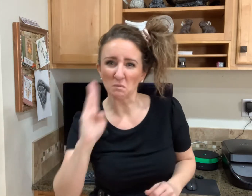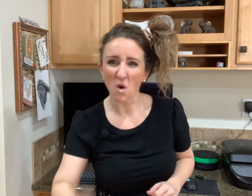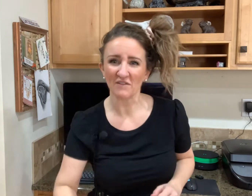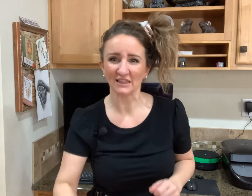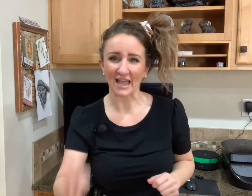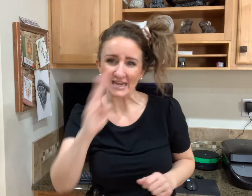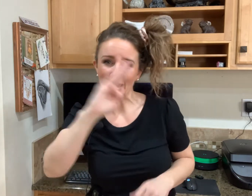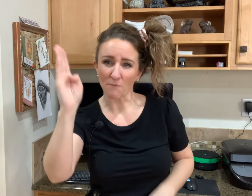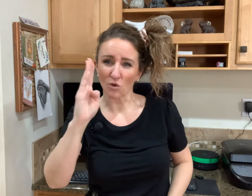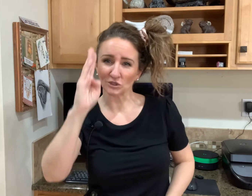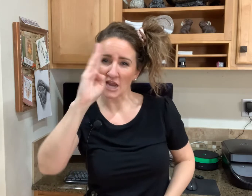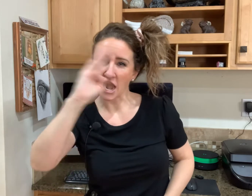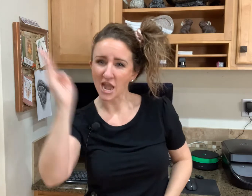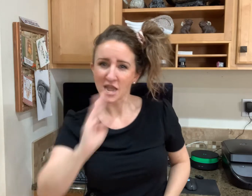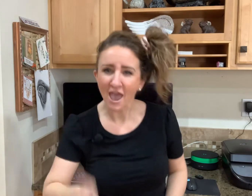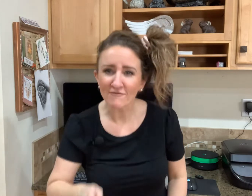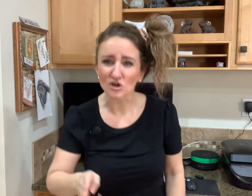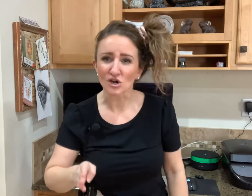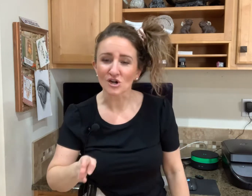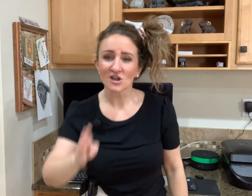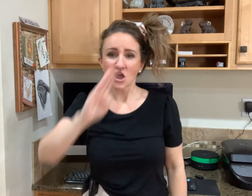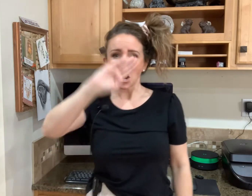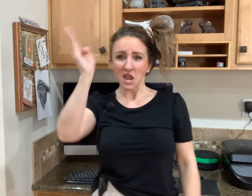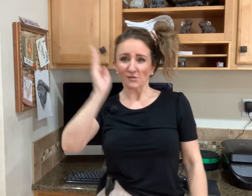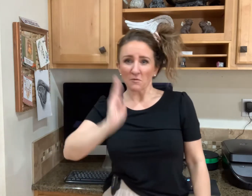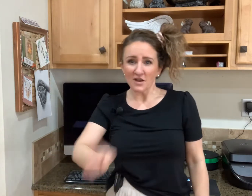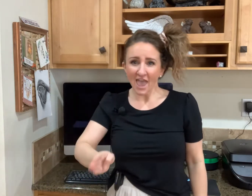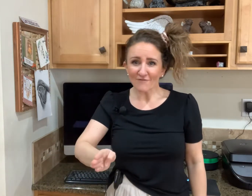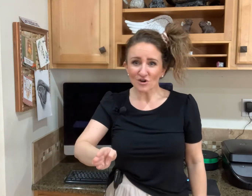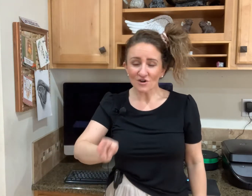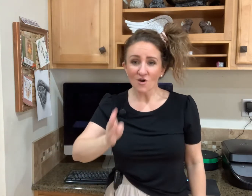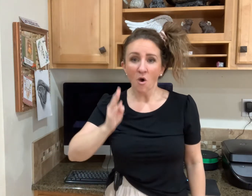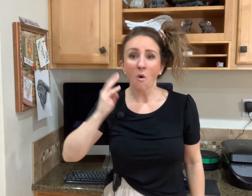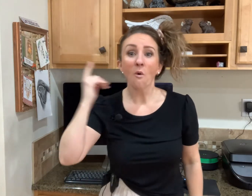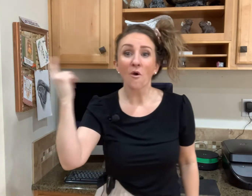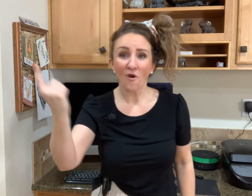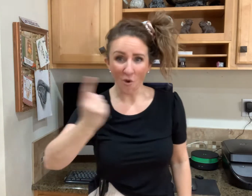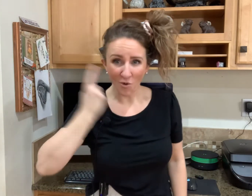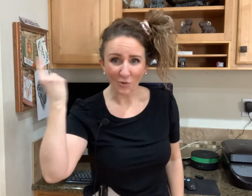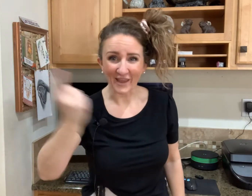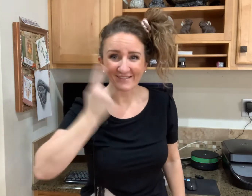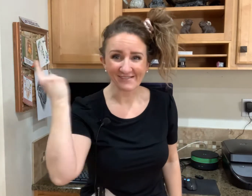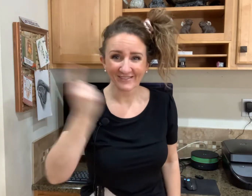of a lightning bolt. Never. So never or always.